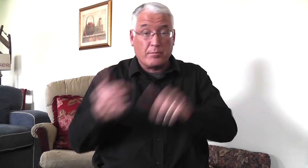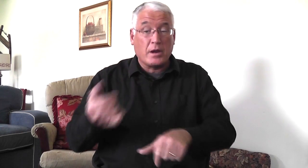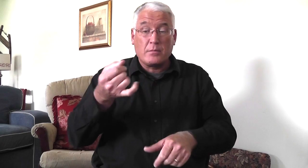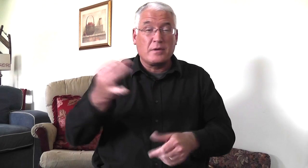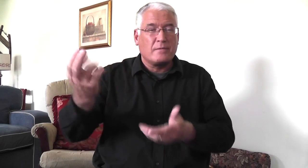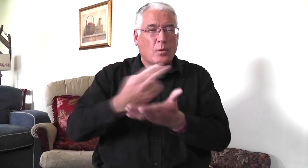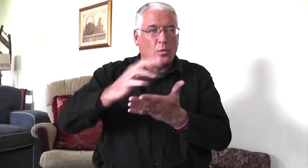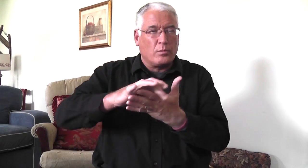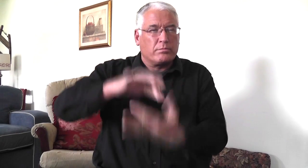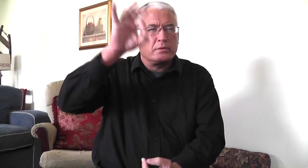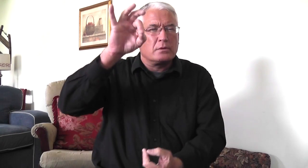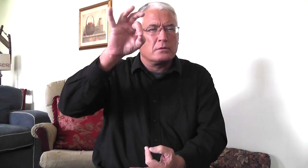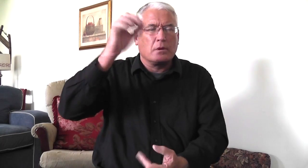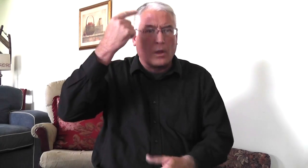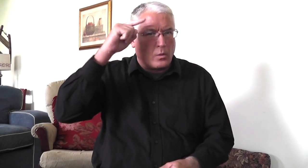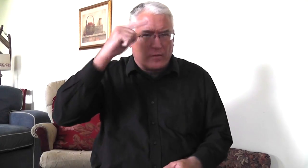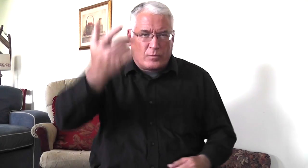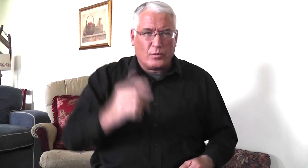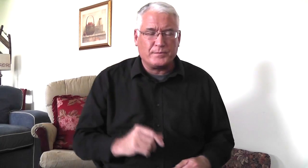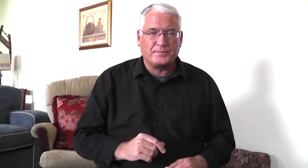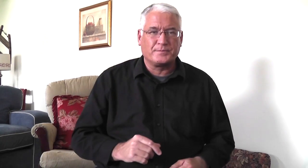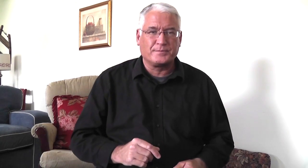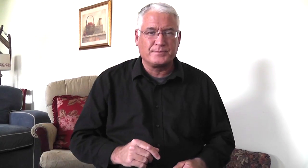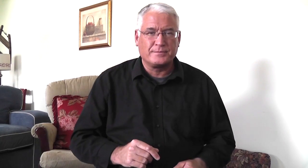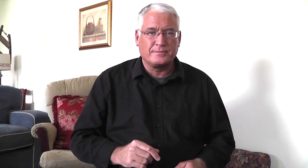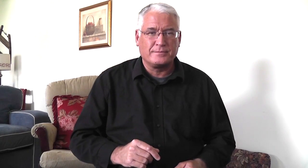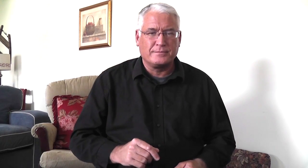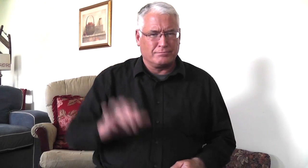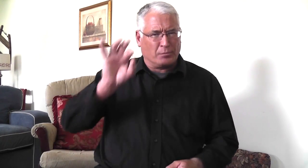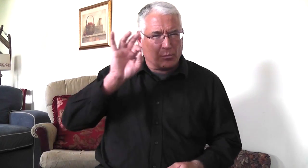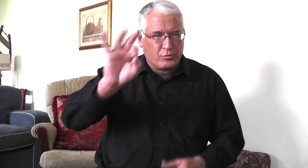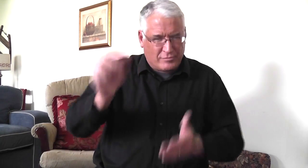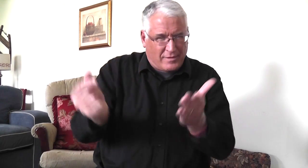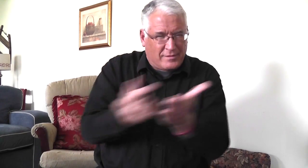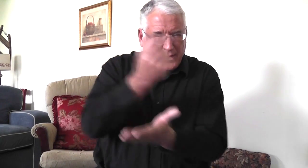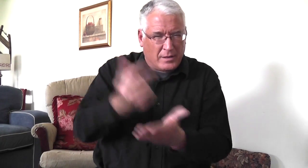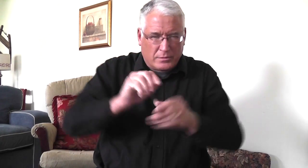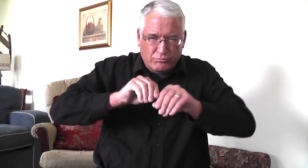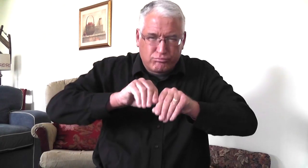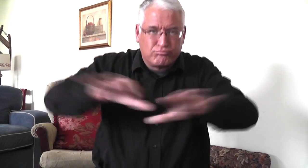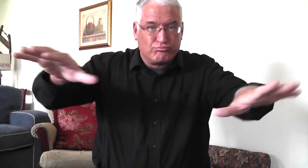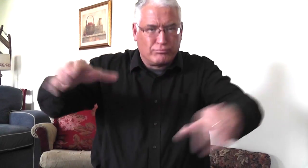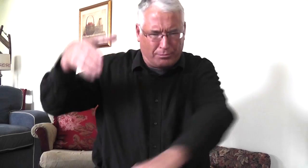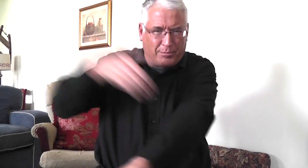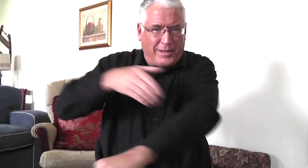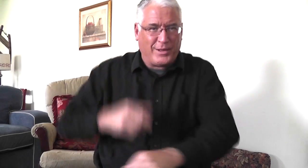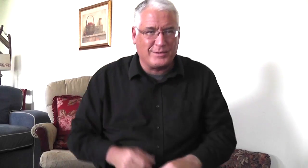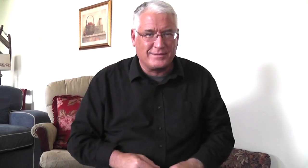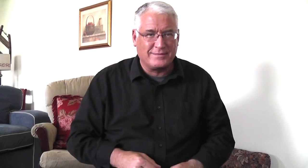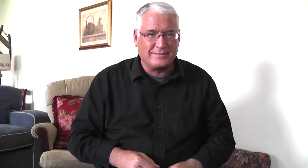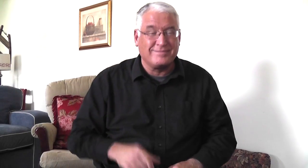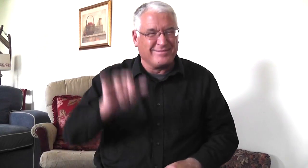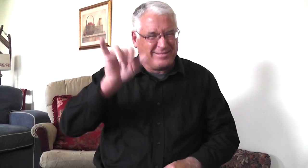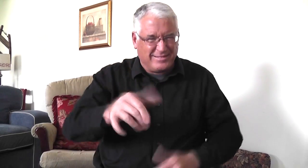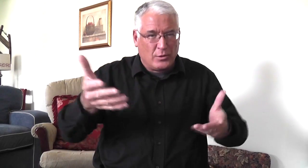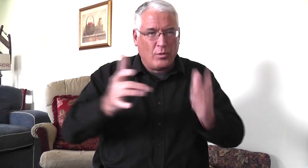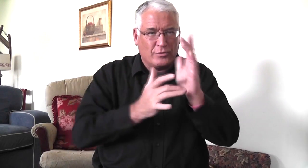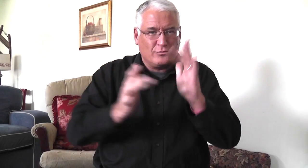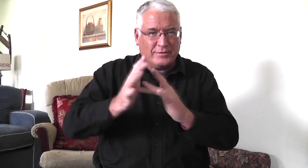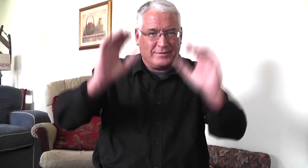Now, the baptism of the Holy Spirit, we know deeper what it's for. It's to preach the gospel that will spread out. It's the power